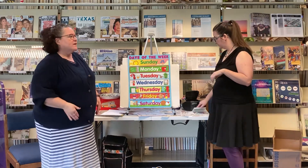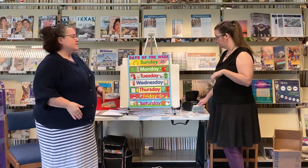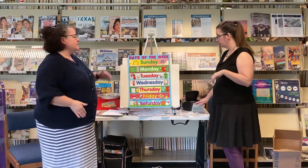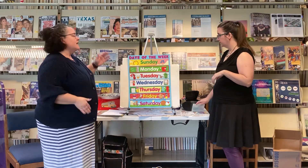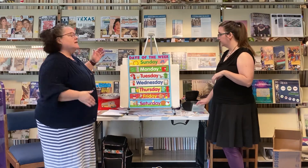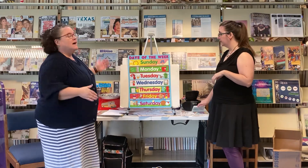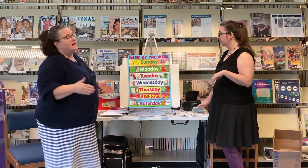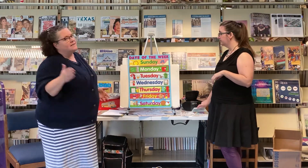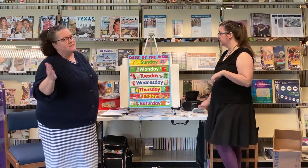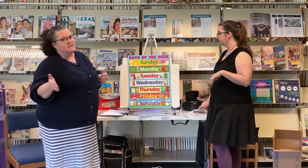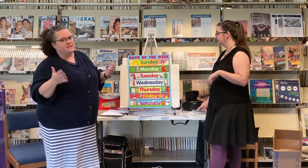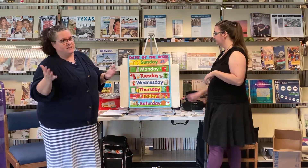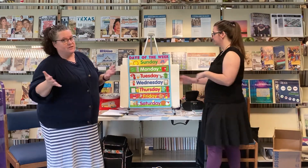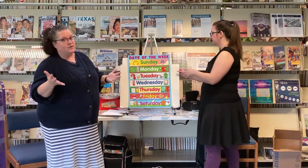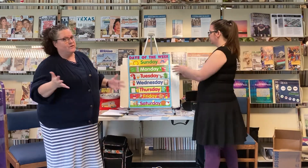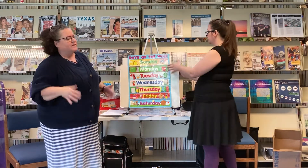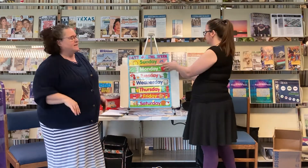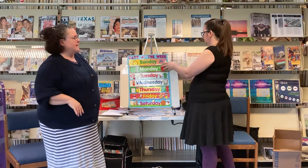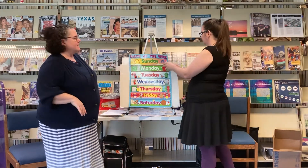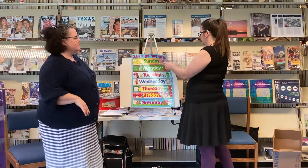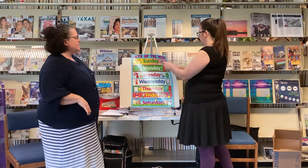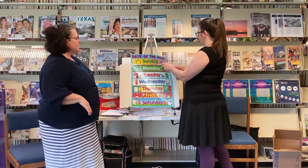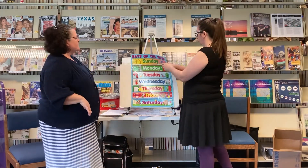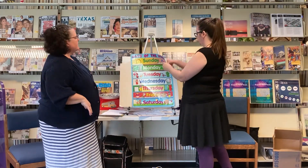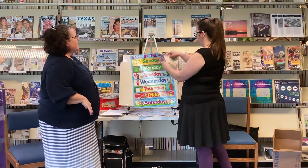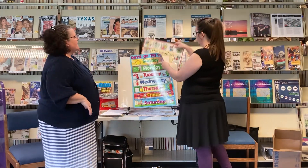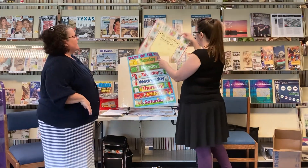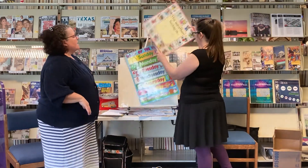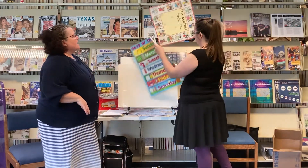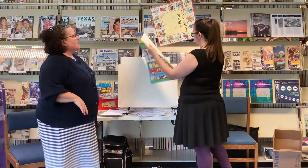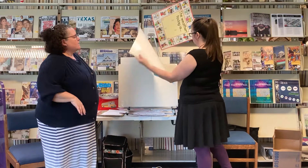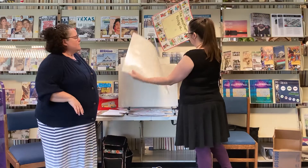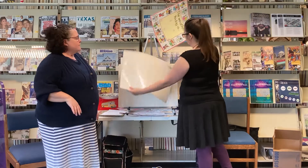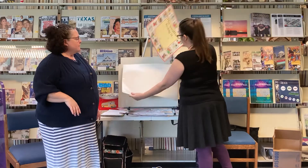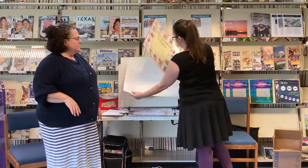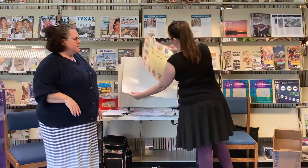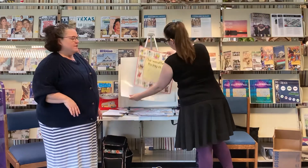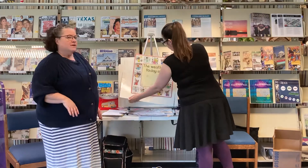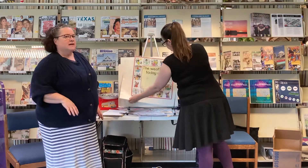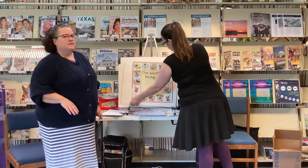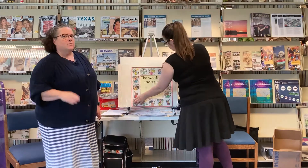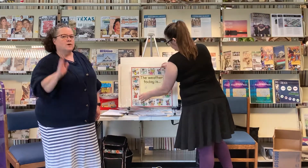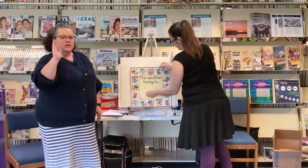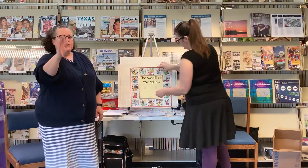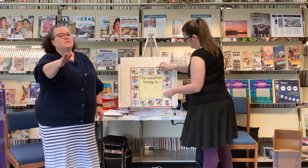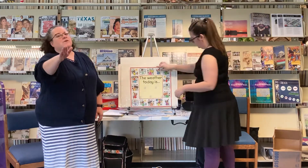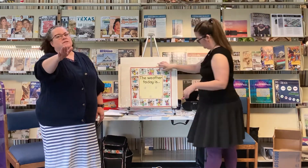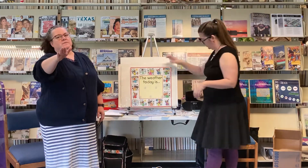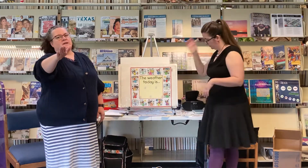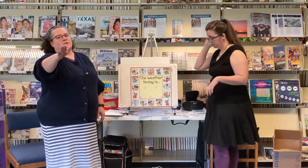because we got a lot to show you today. So, all right. So. Friends, if you're out there, what do you notice about the